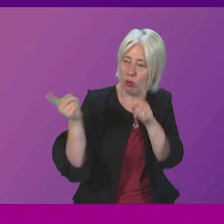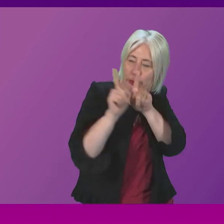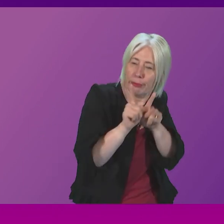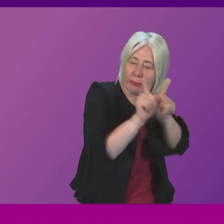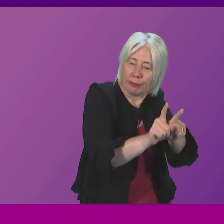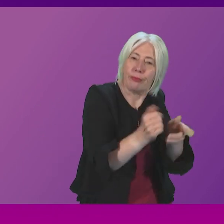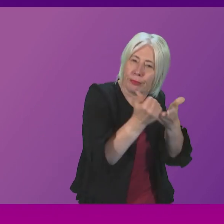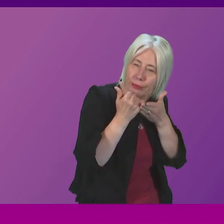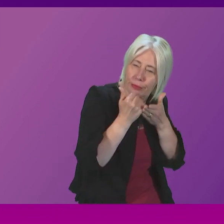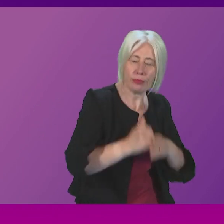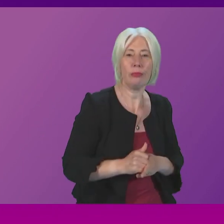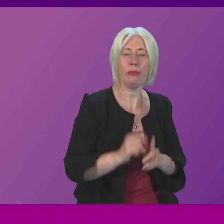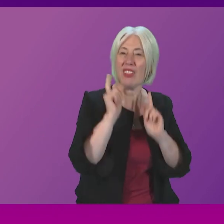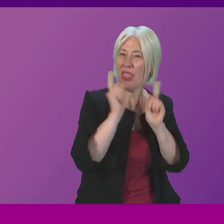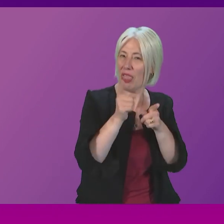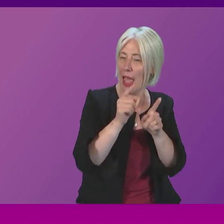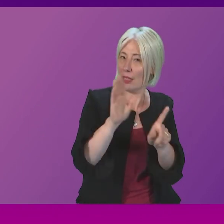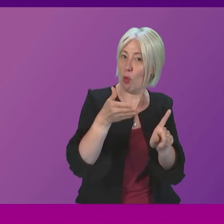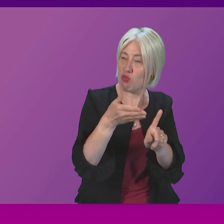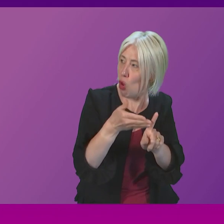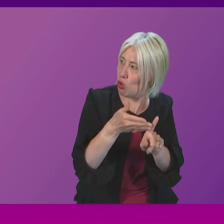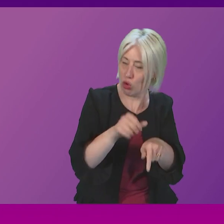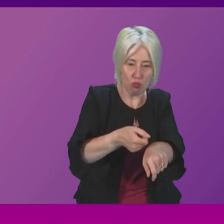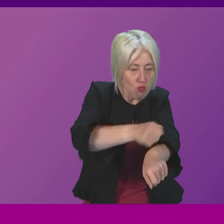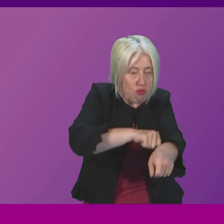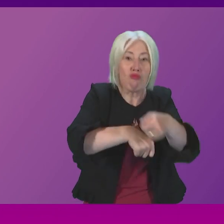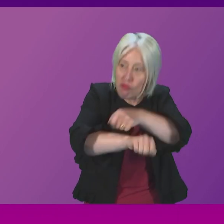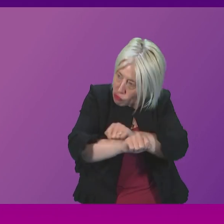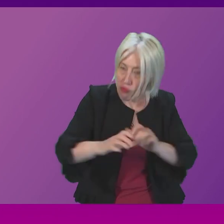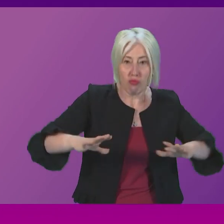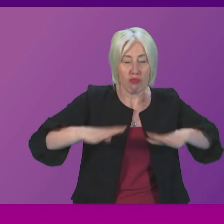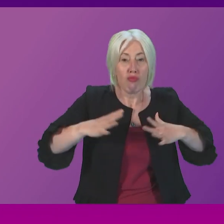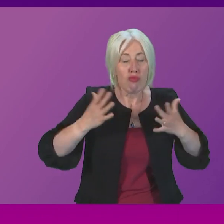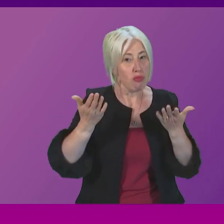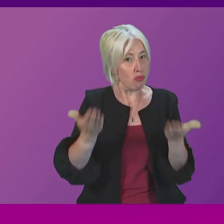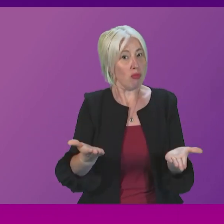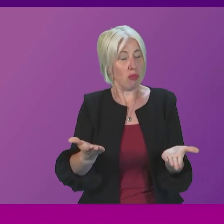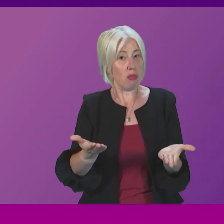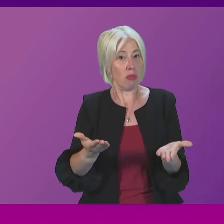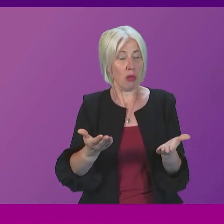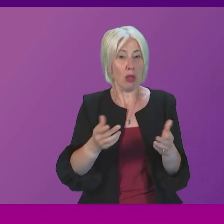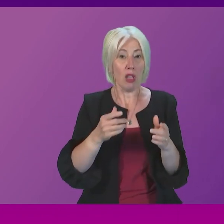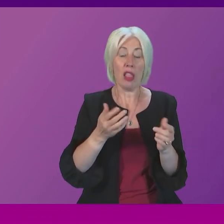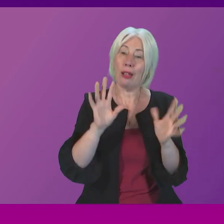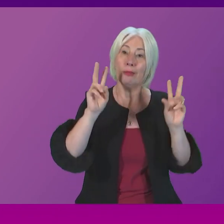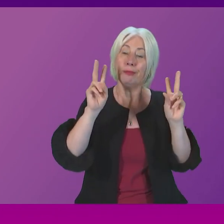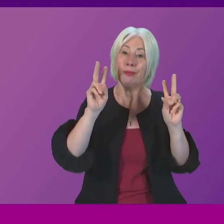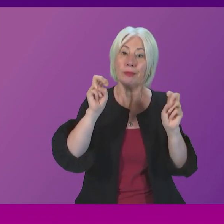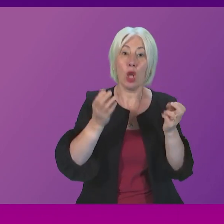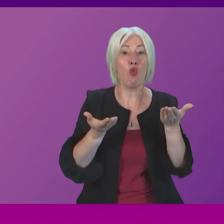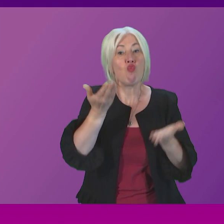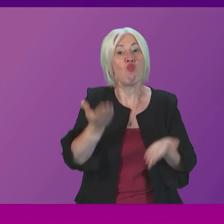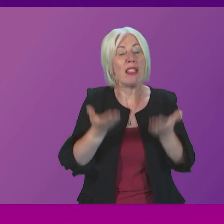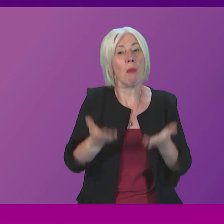I would say is that kind of approach and that kind of proaction about the sort of, you would call it in legal terms, reasonable adjustments you'd put in